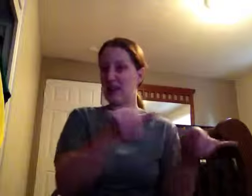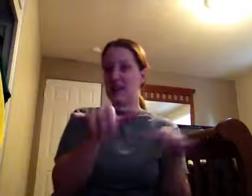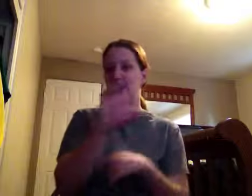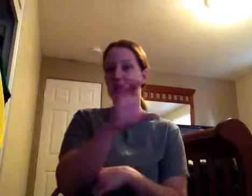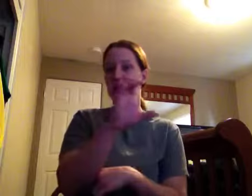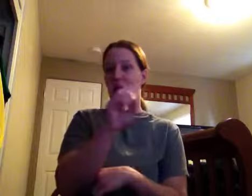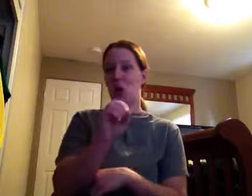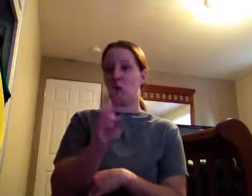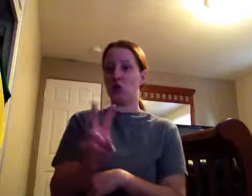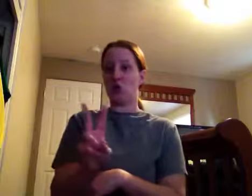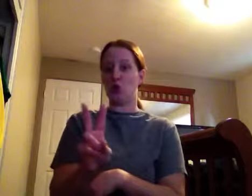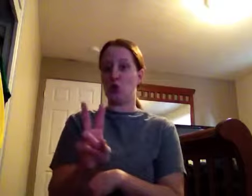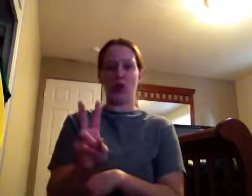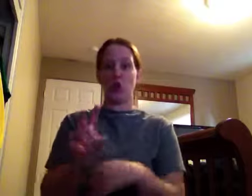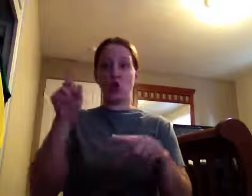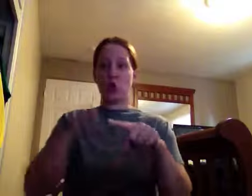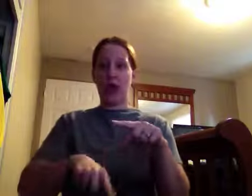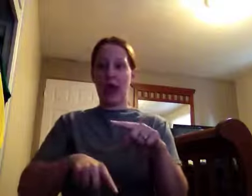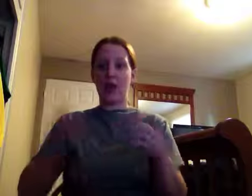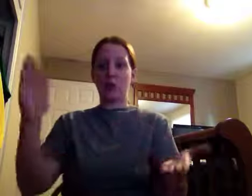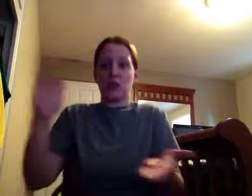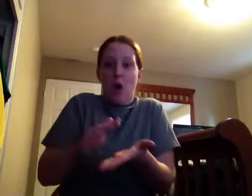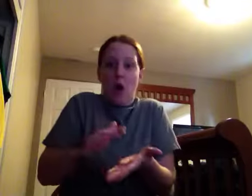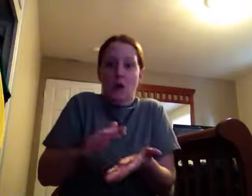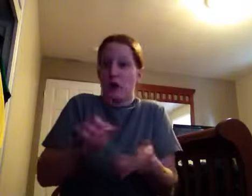smaller. Well, what about for glucose?